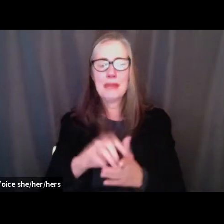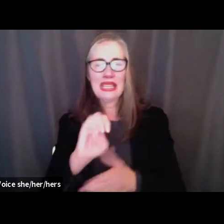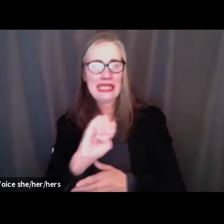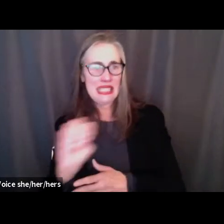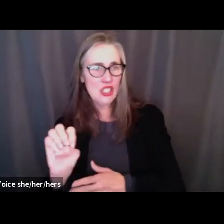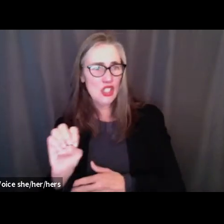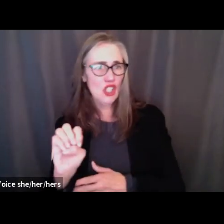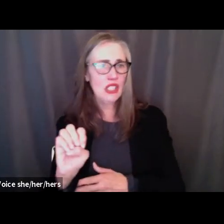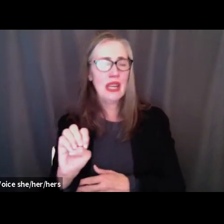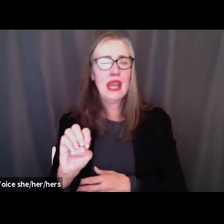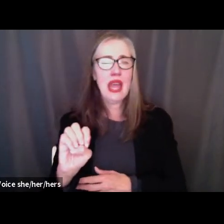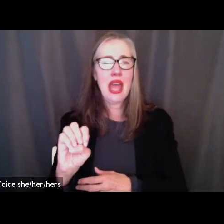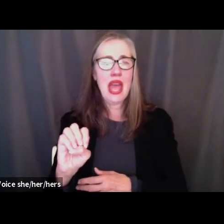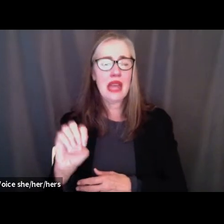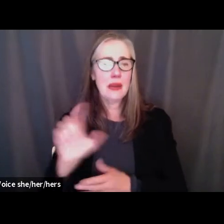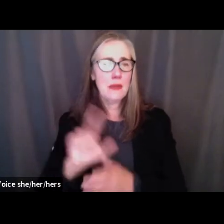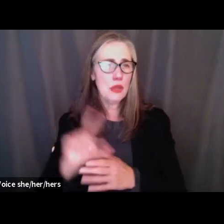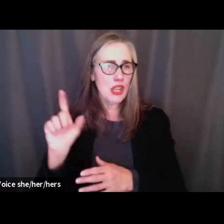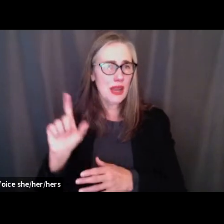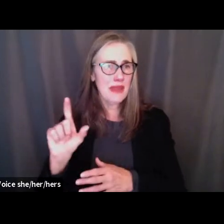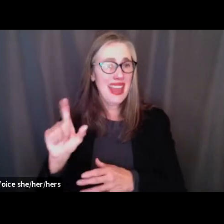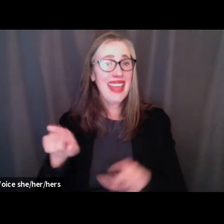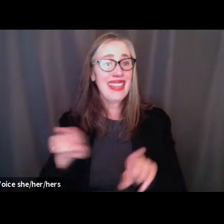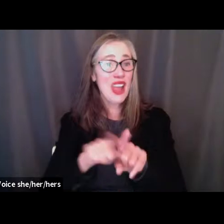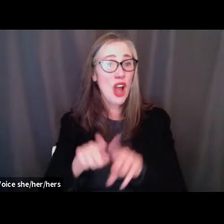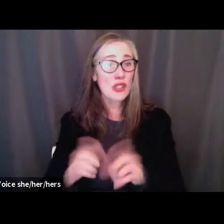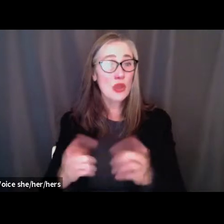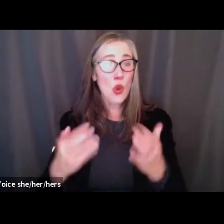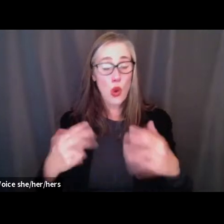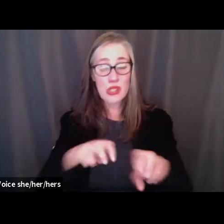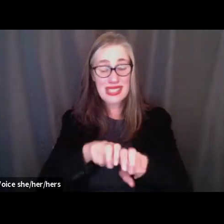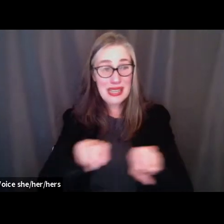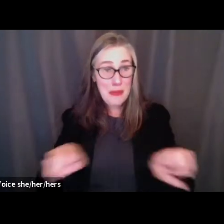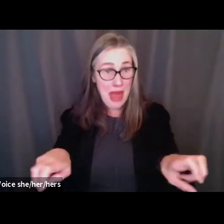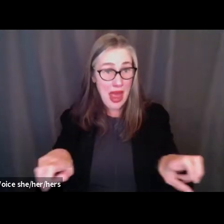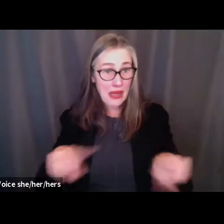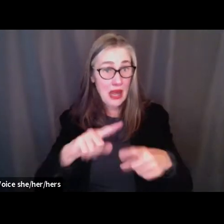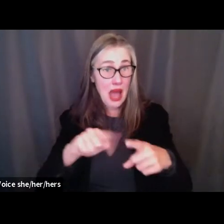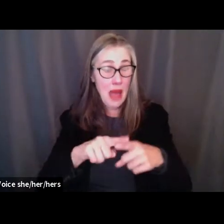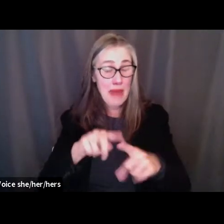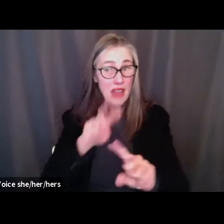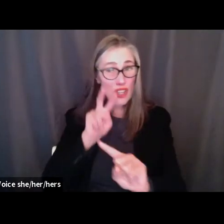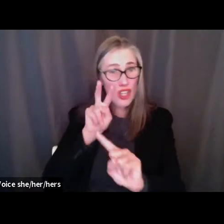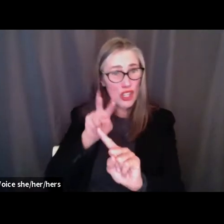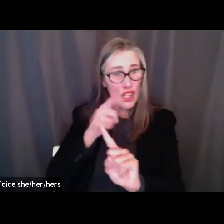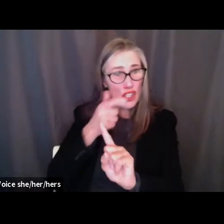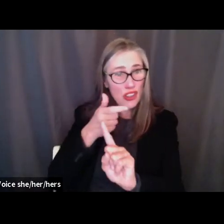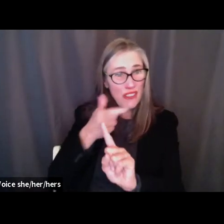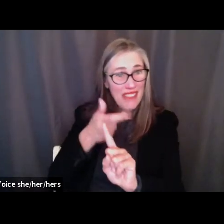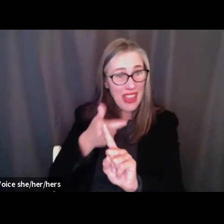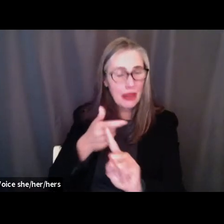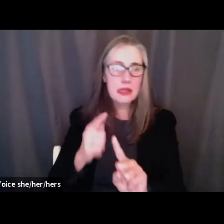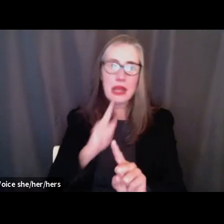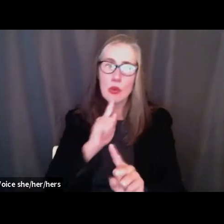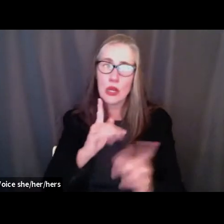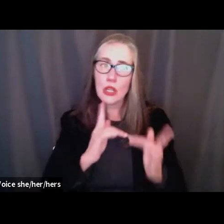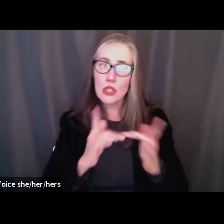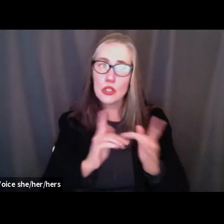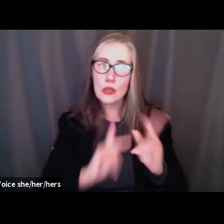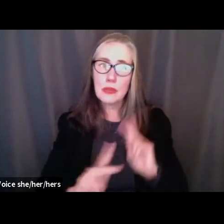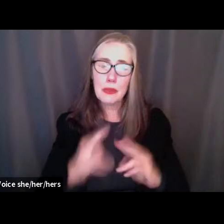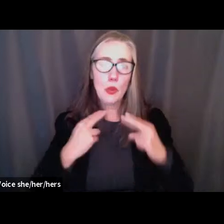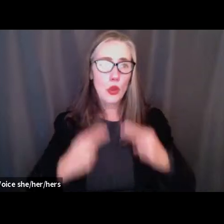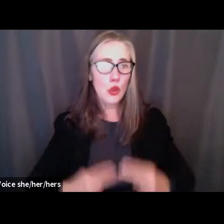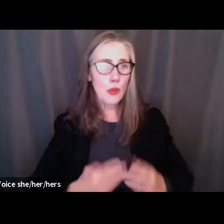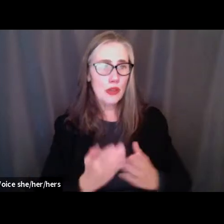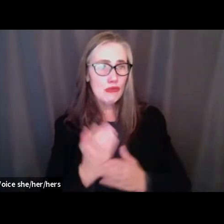and surveillance, two issues that are of high concern to Californians in light of privacy and human rights. In the Asian Pacific